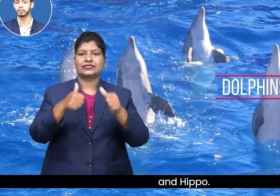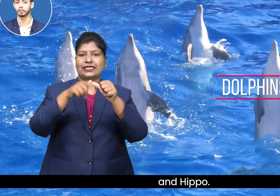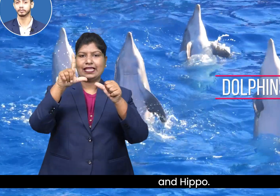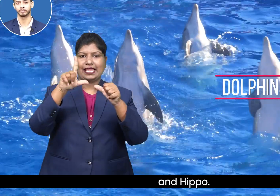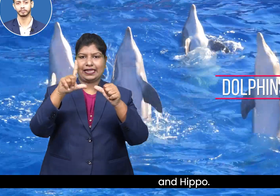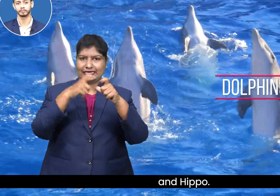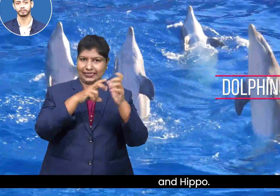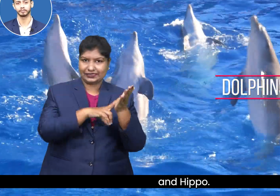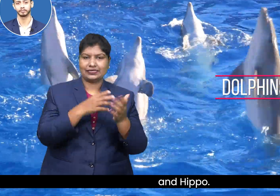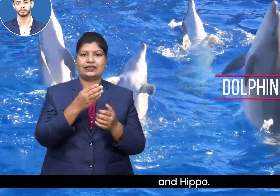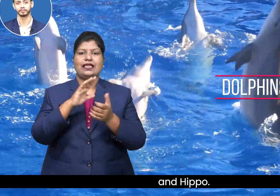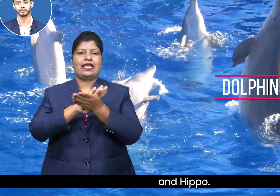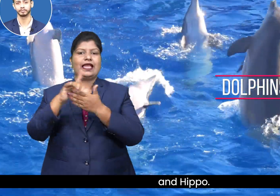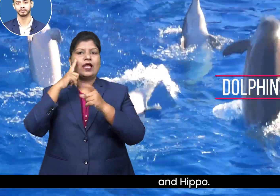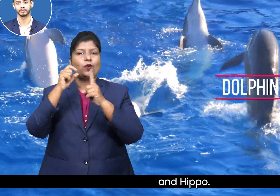Allen Hippo.